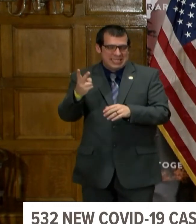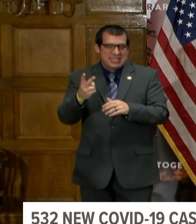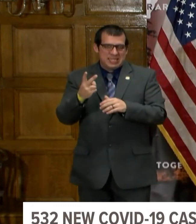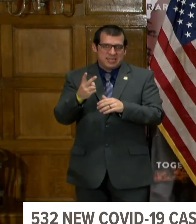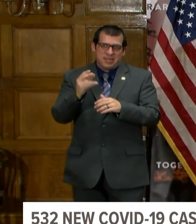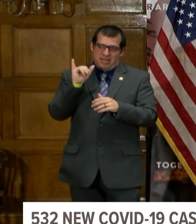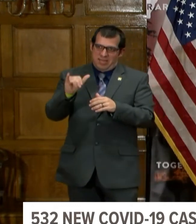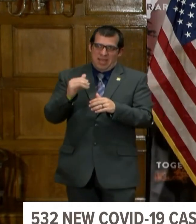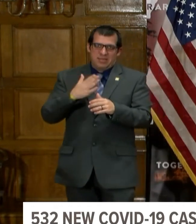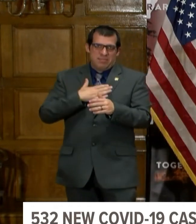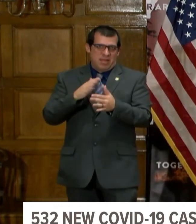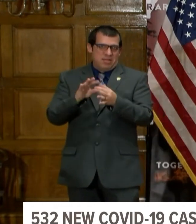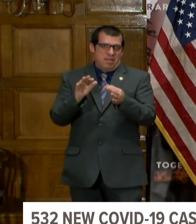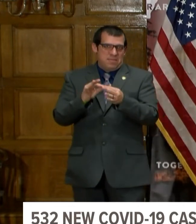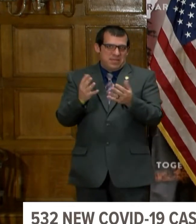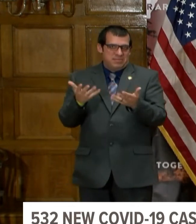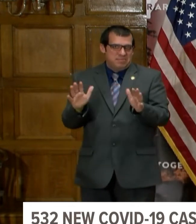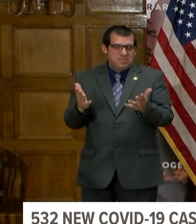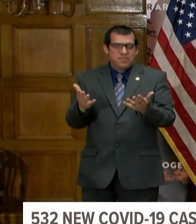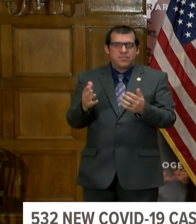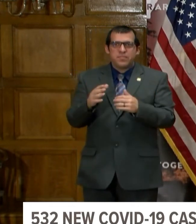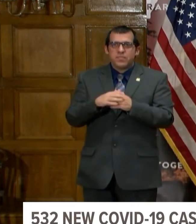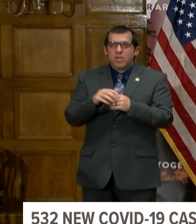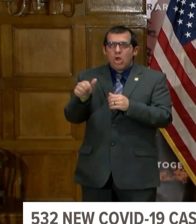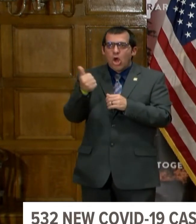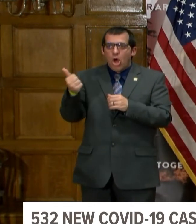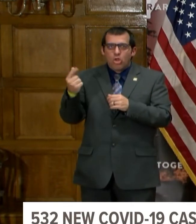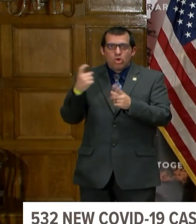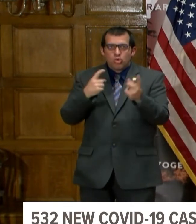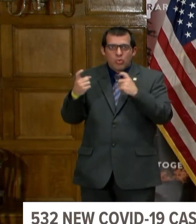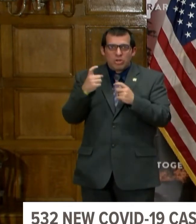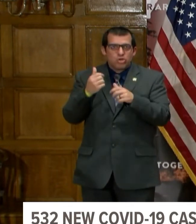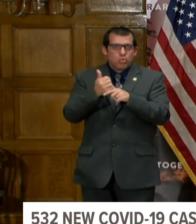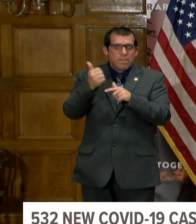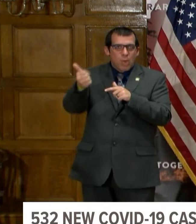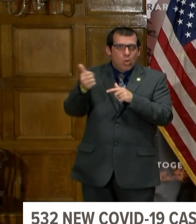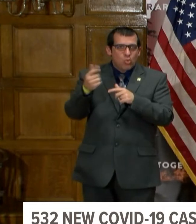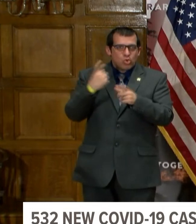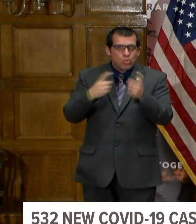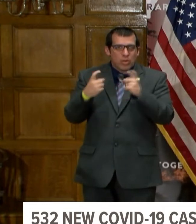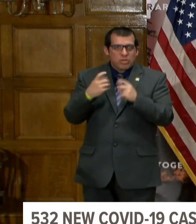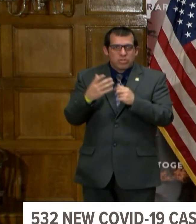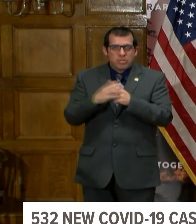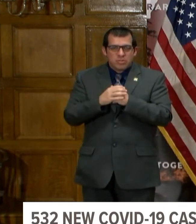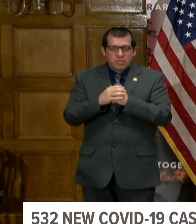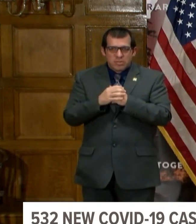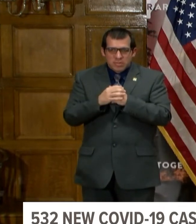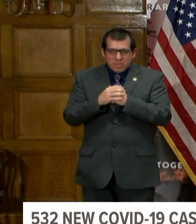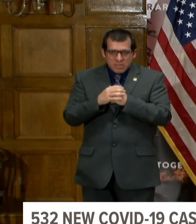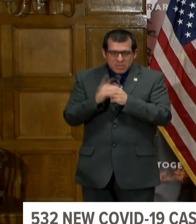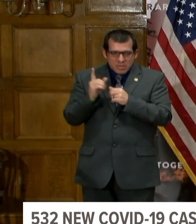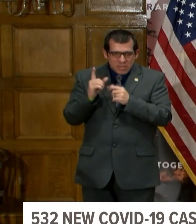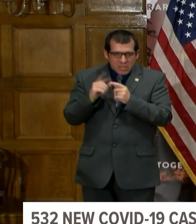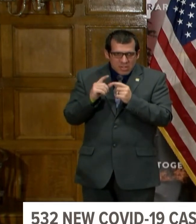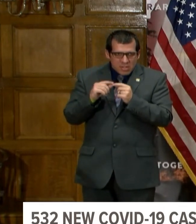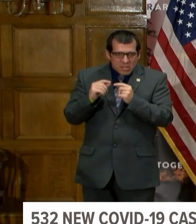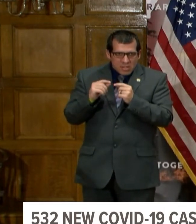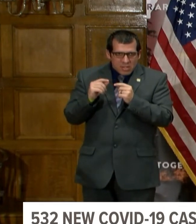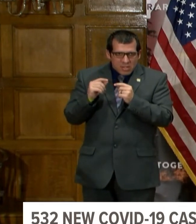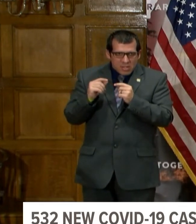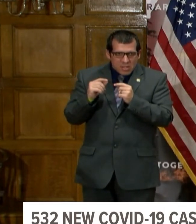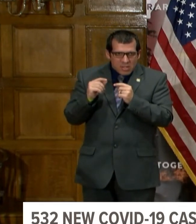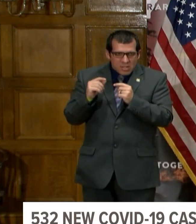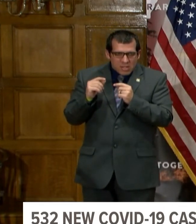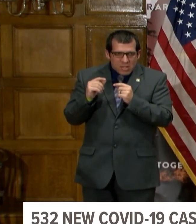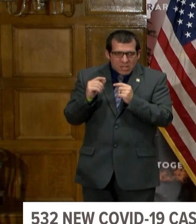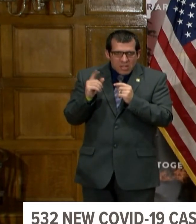that's what I commented on. Is there any question that we have remotely? Yes, Hi, Governor. This is Josh White over at